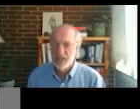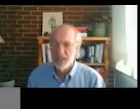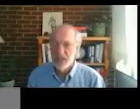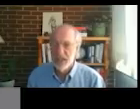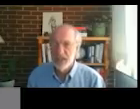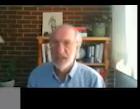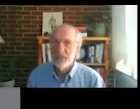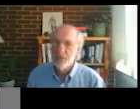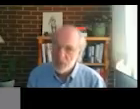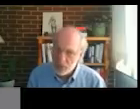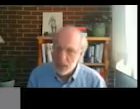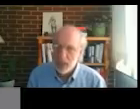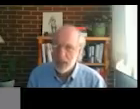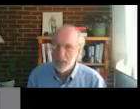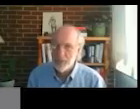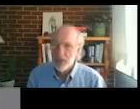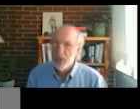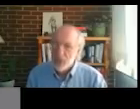for bus and